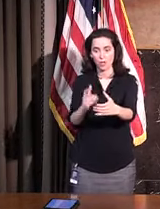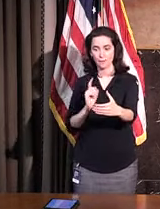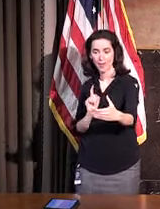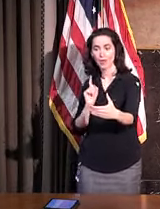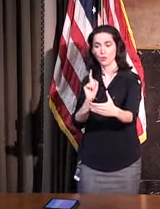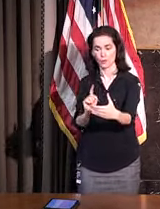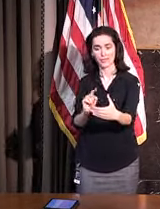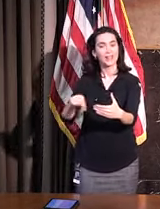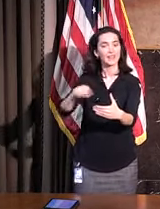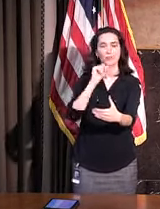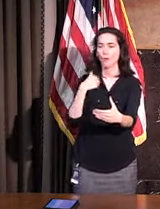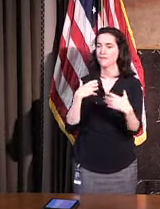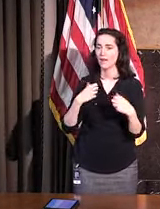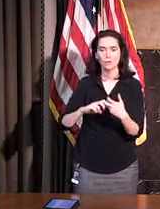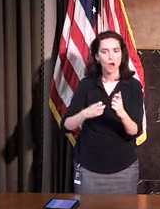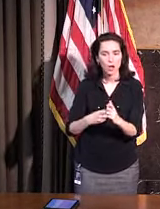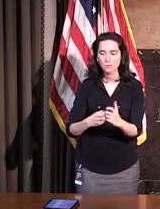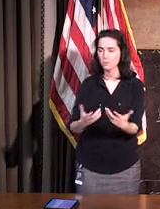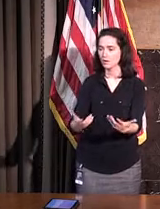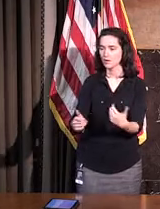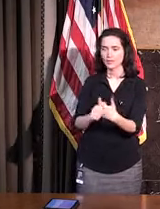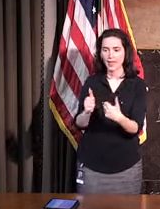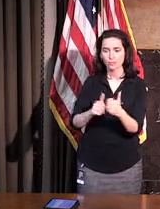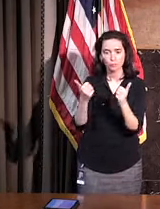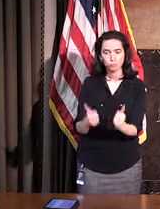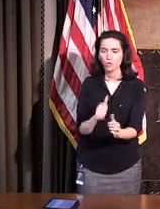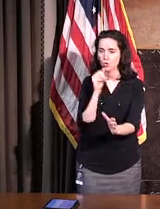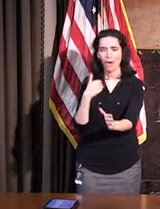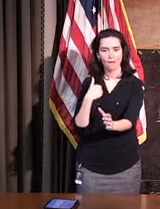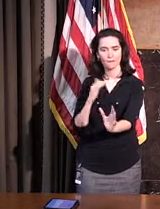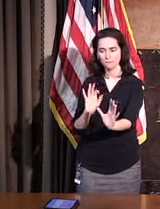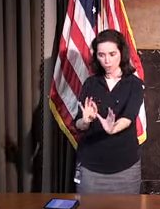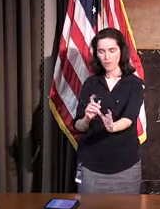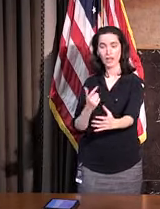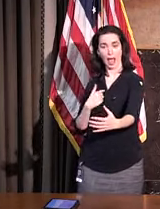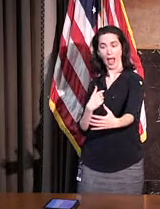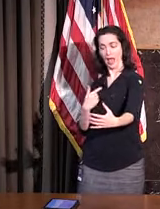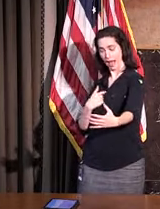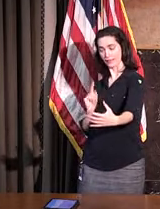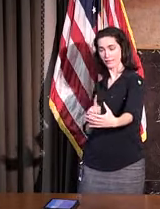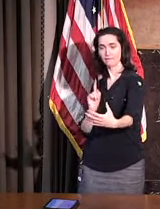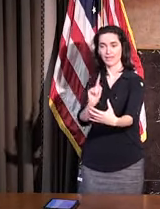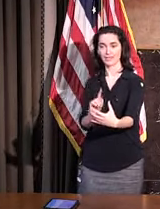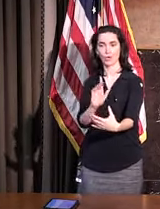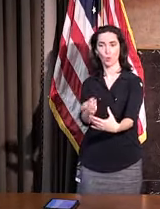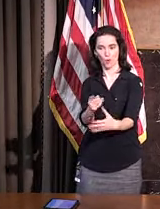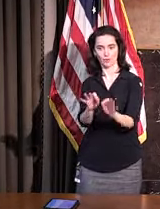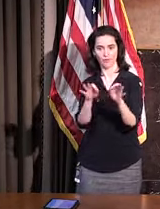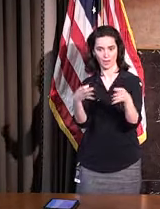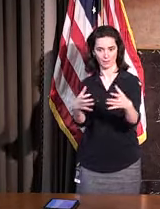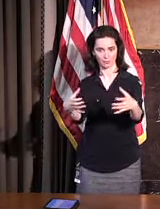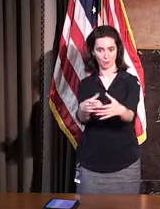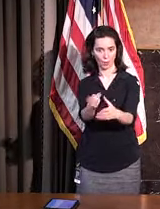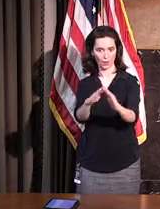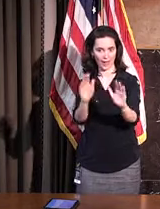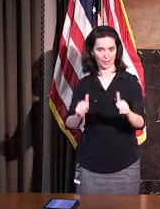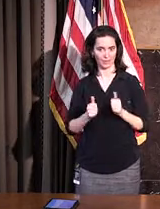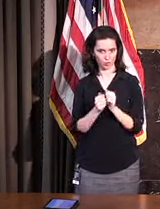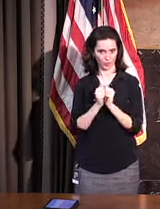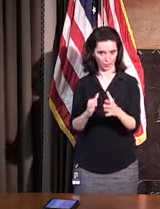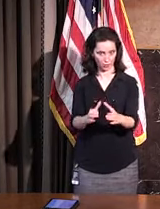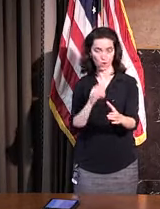risk for severe COVID disease by the virtue of any underlying conditions they might have, without masking and